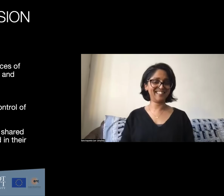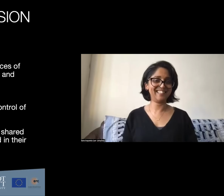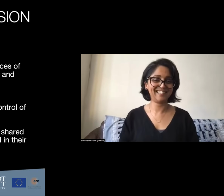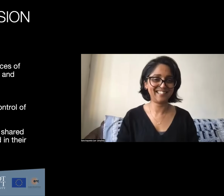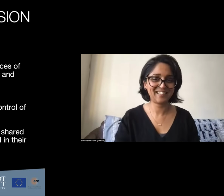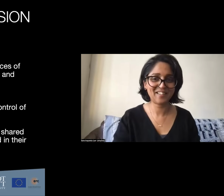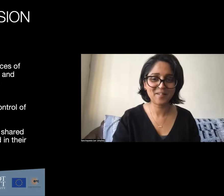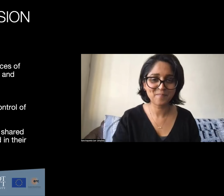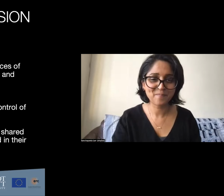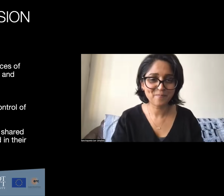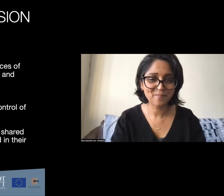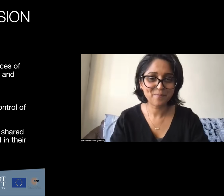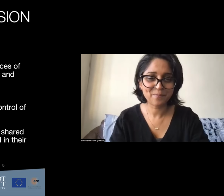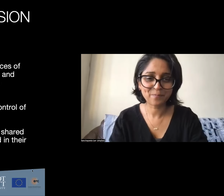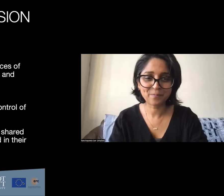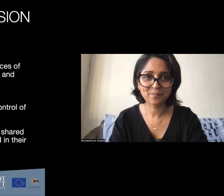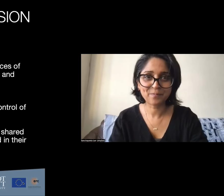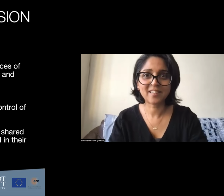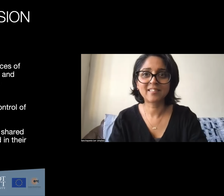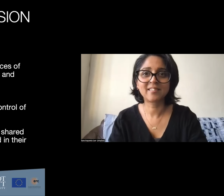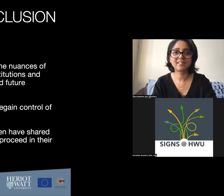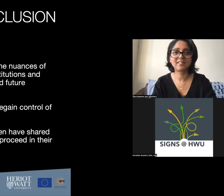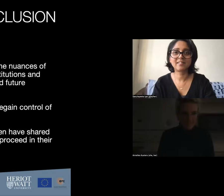Thank you very much for watching.